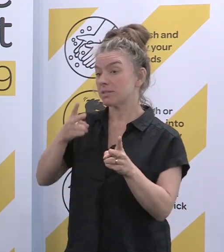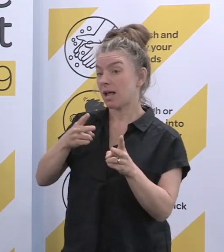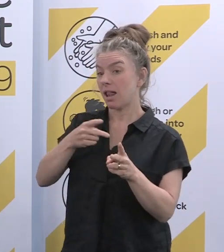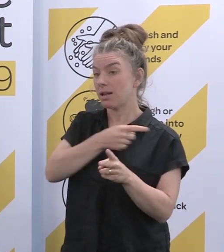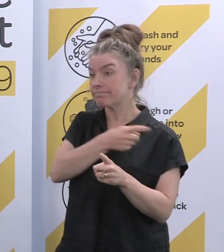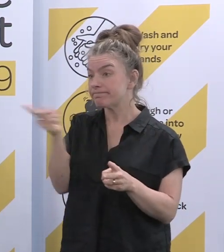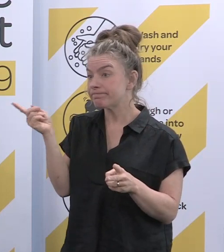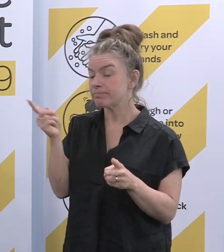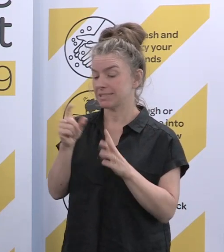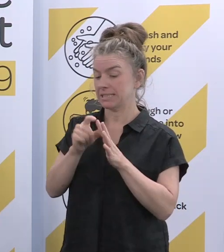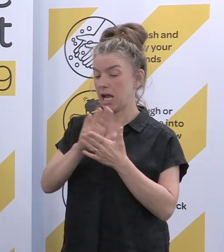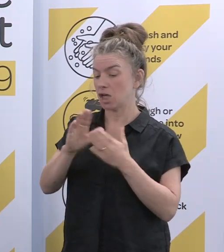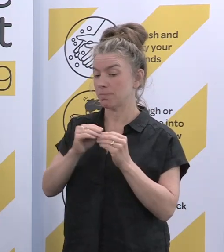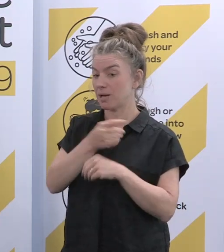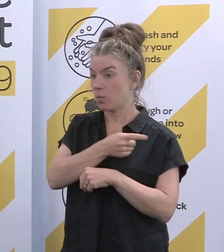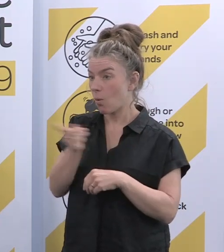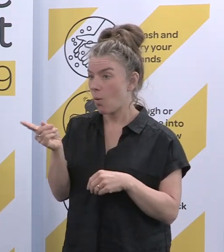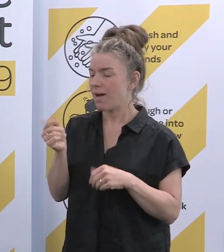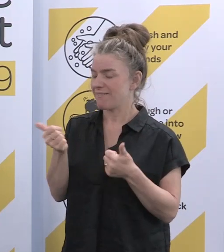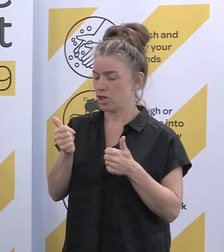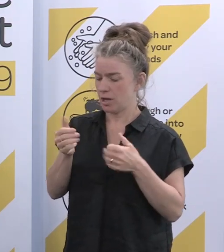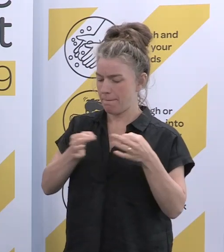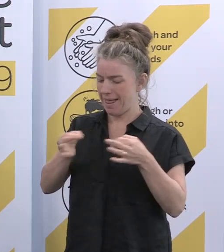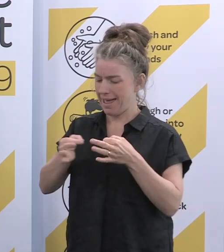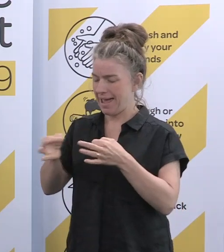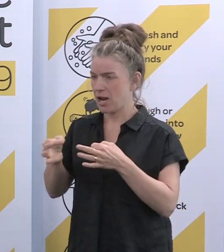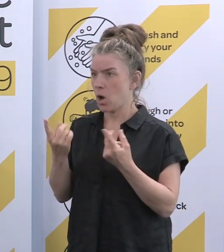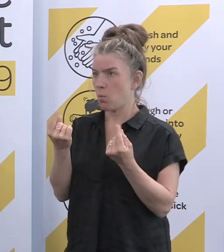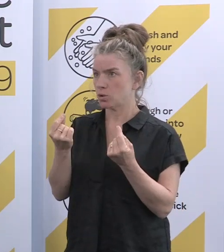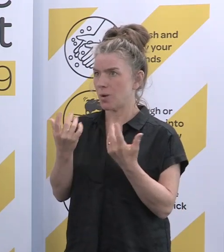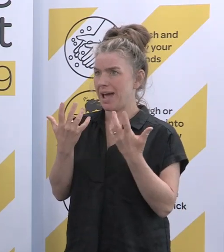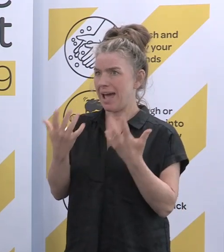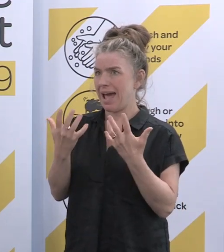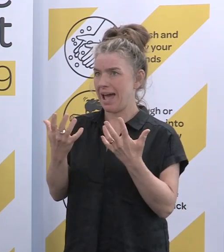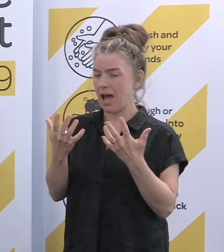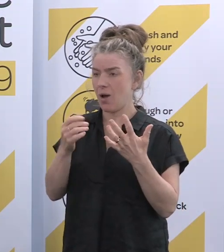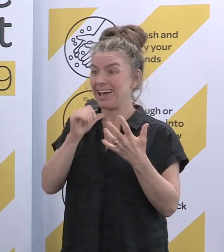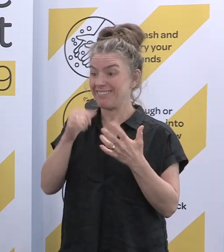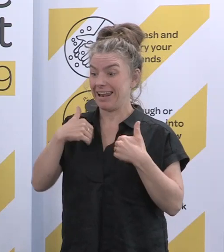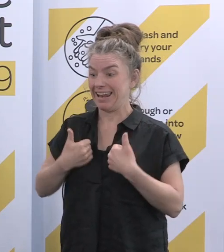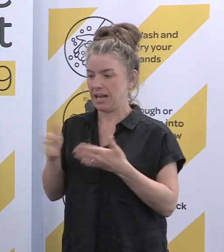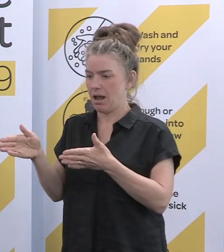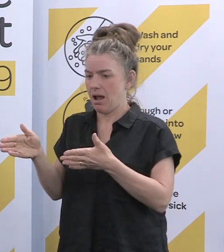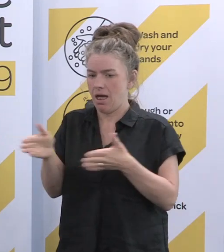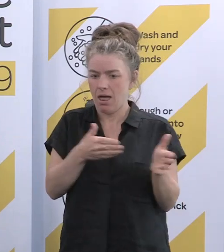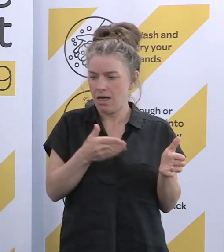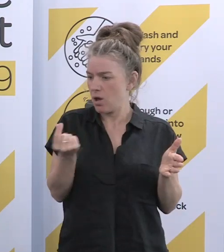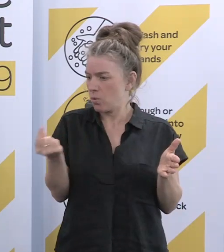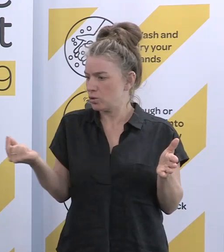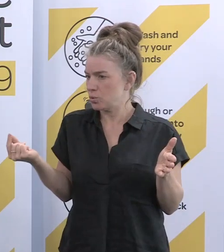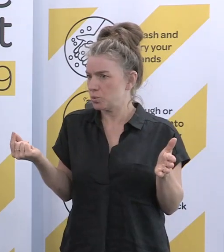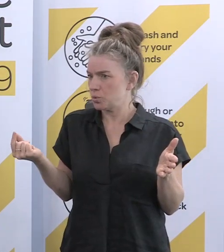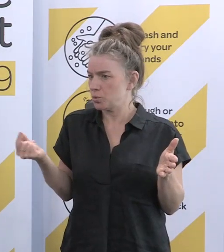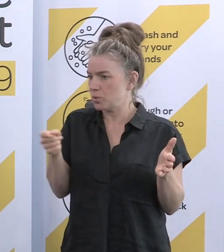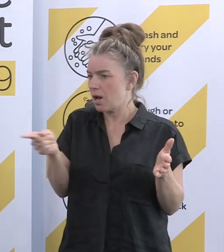and the hospitals have put in plans about how they would scale down their current activity, in particular elective surgery